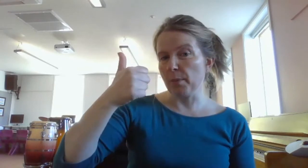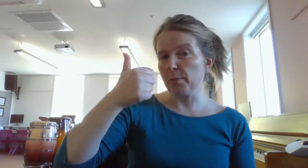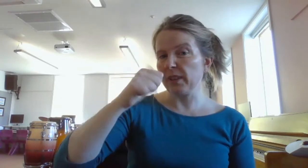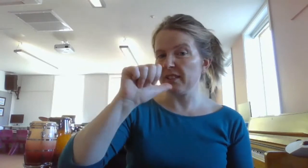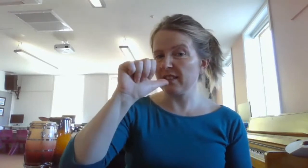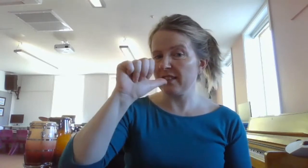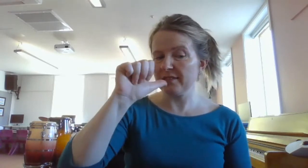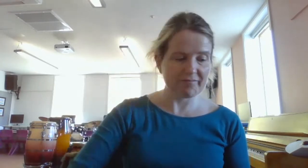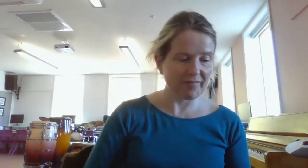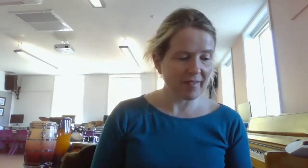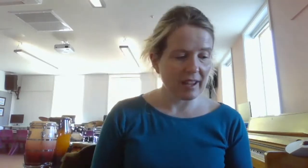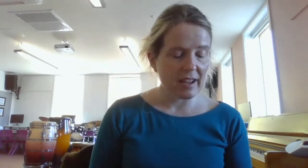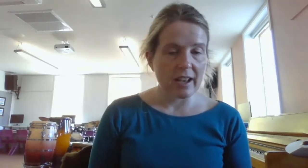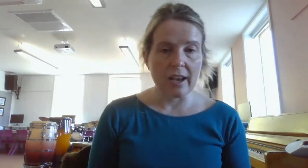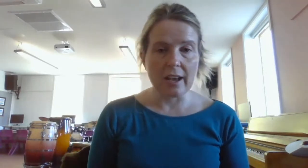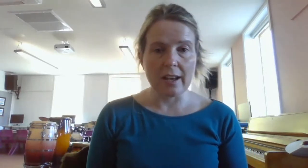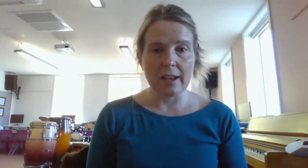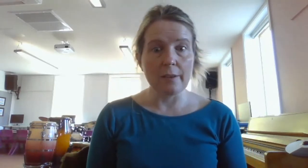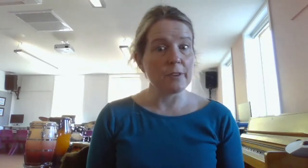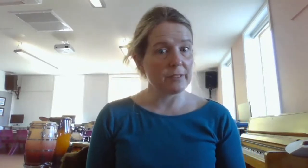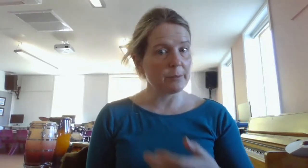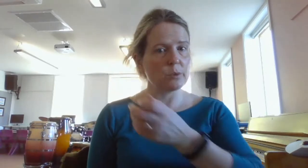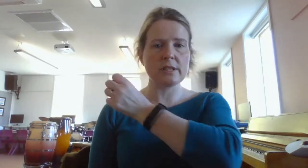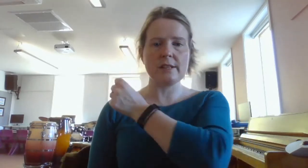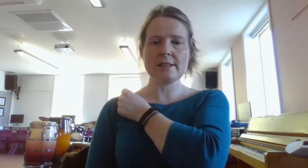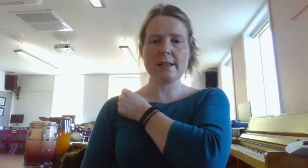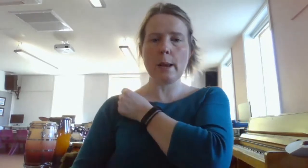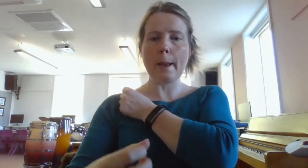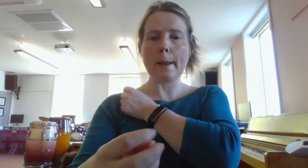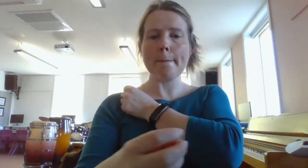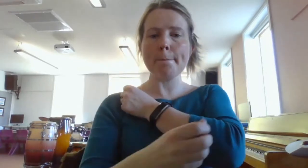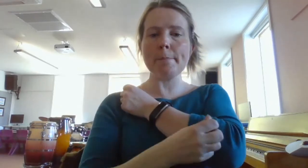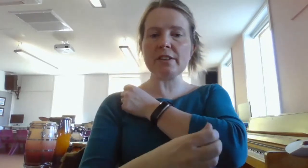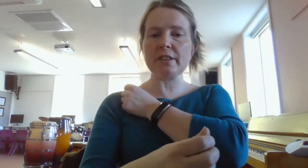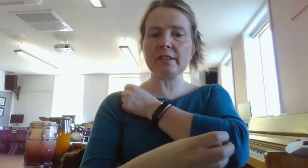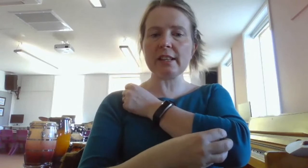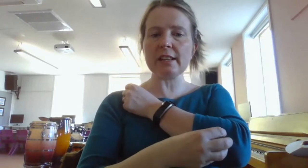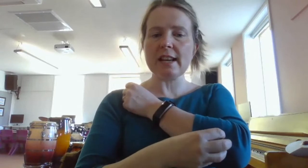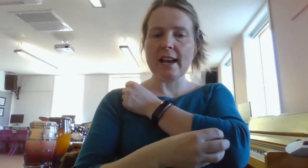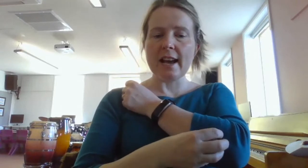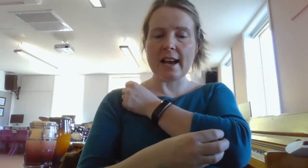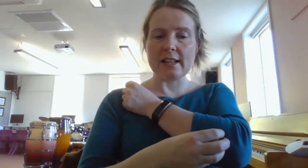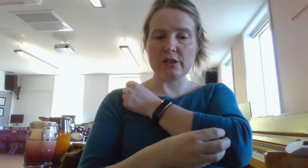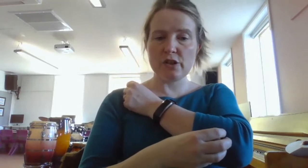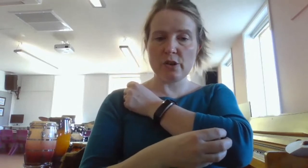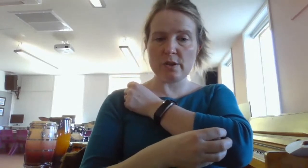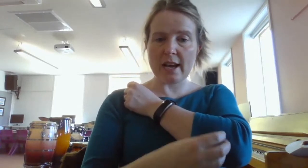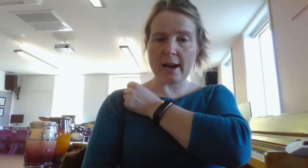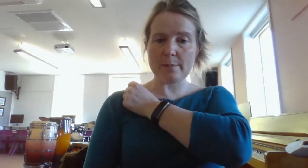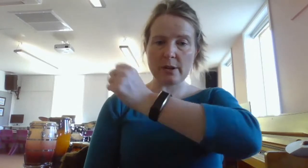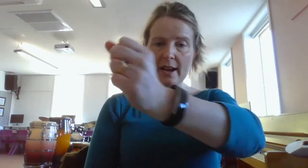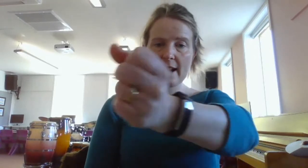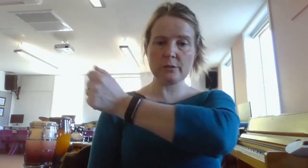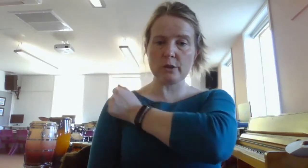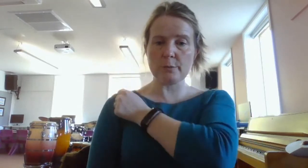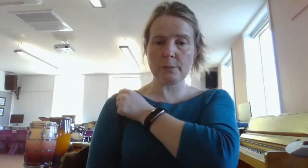up, basically. Very important. Biscuit. And it's two taps, so hand across